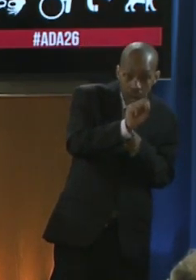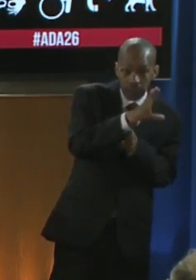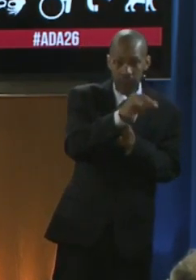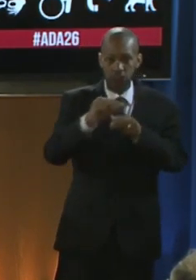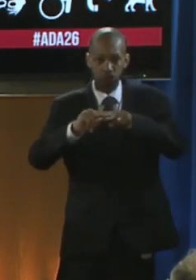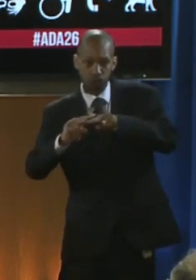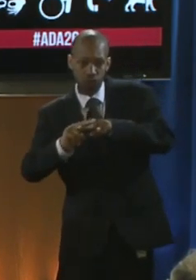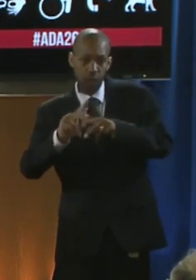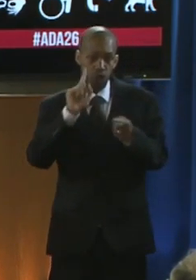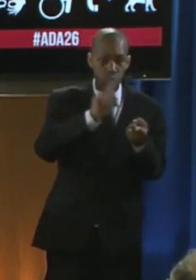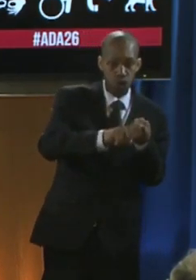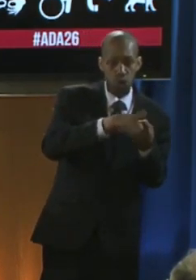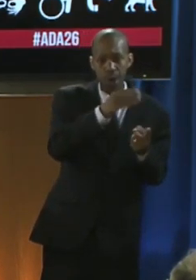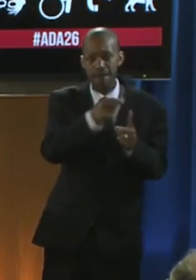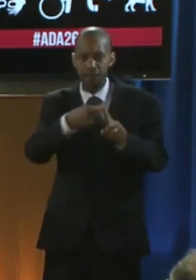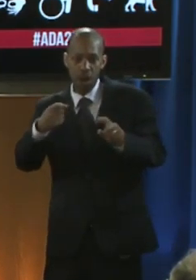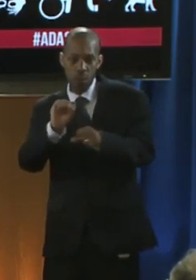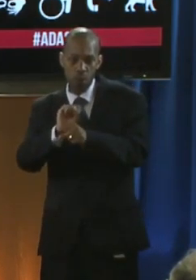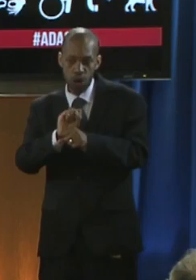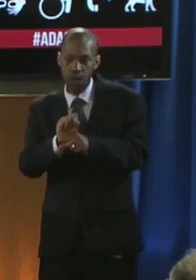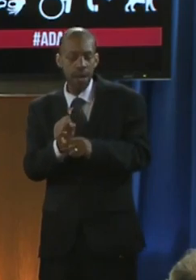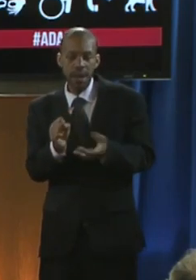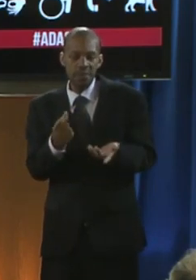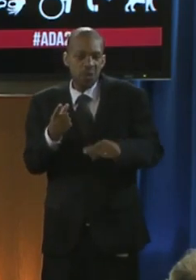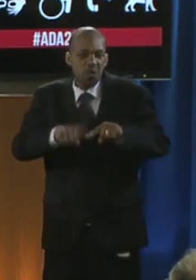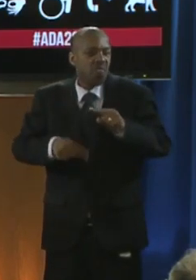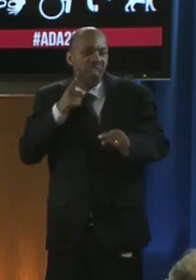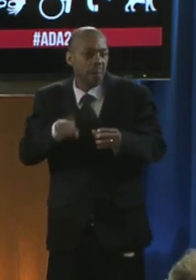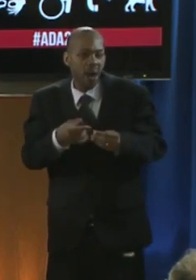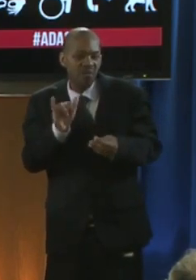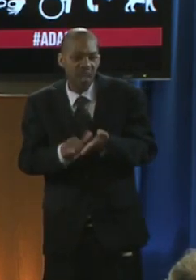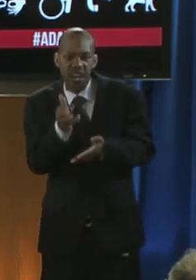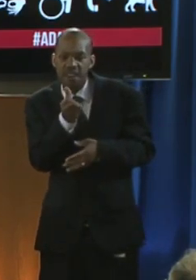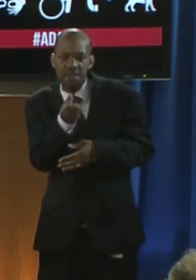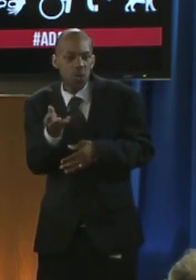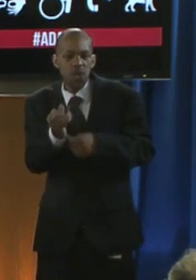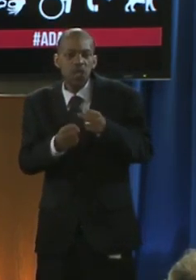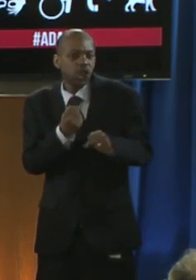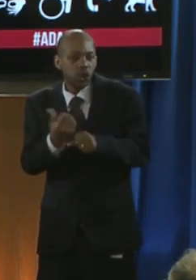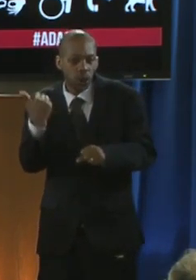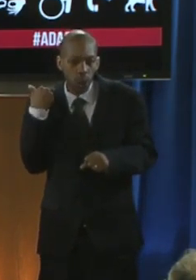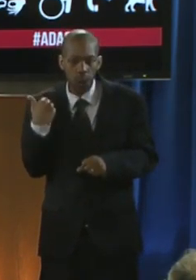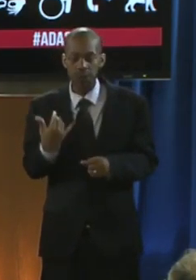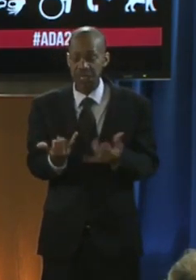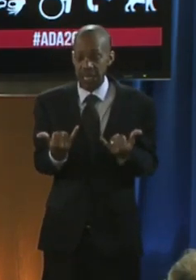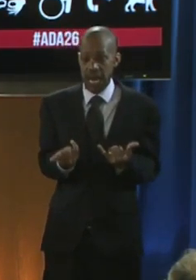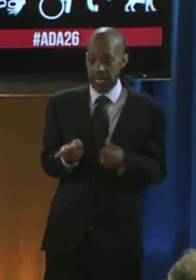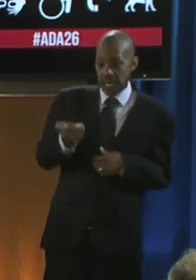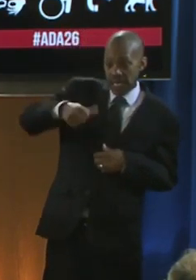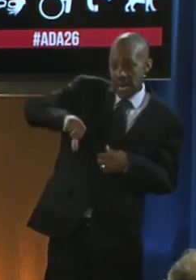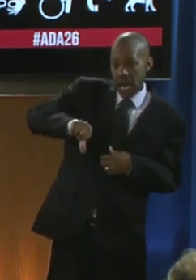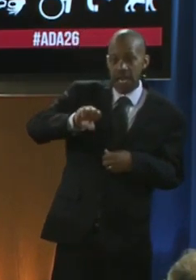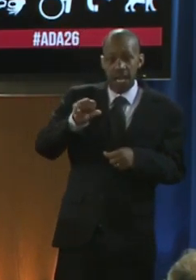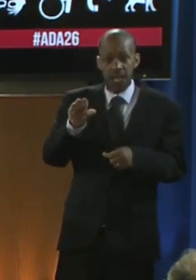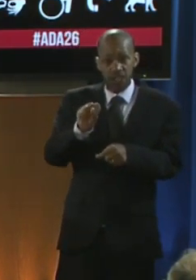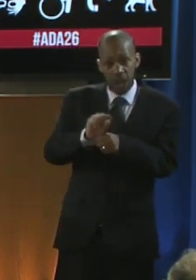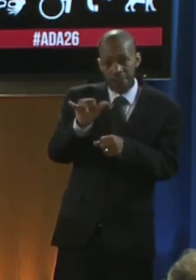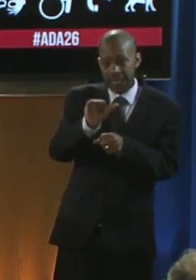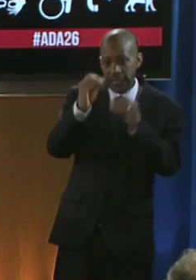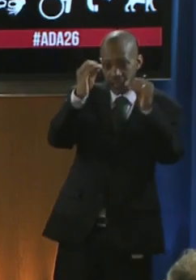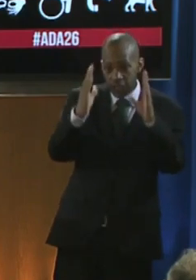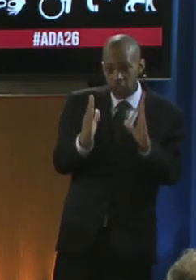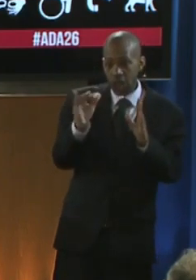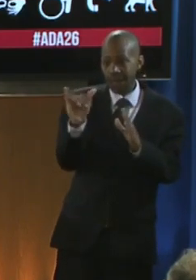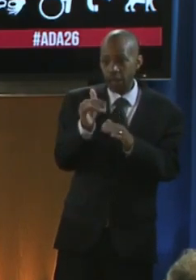work, something unthinkable only a few decades ago. Today, being denied a job as a teacher, as I was